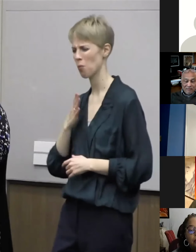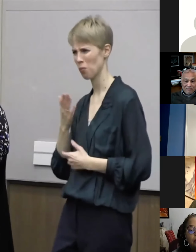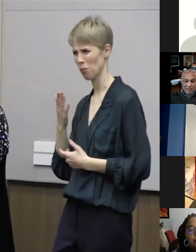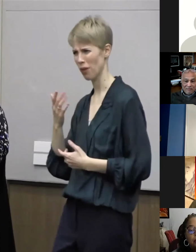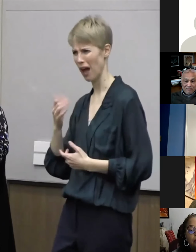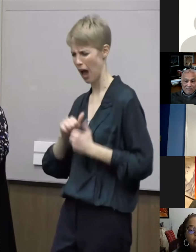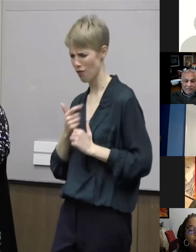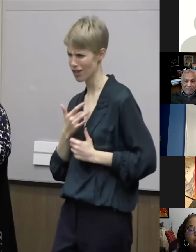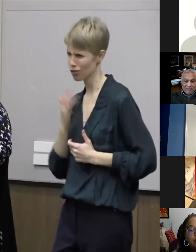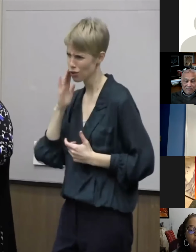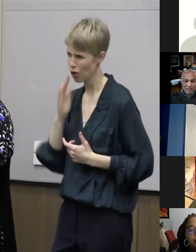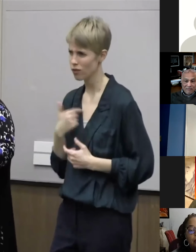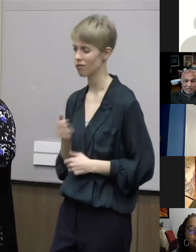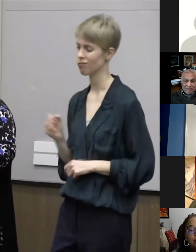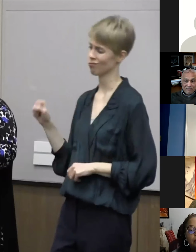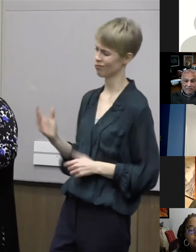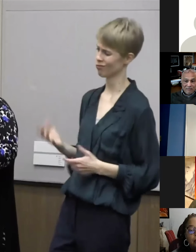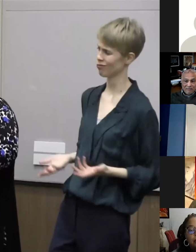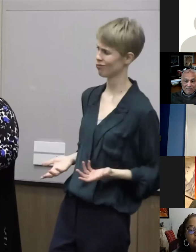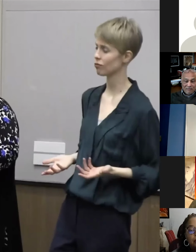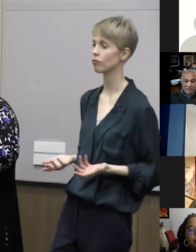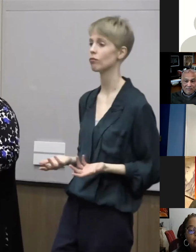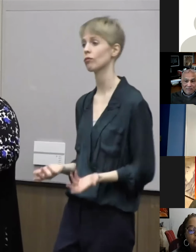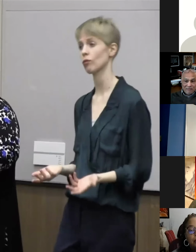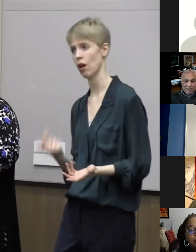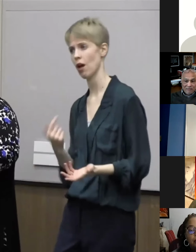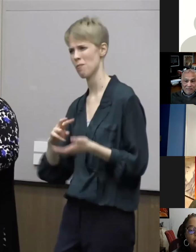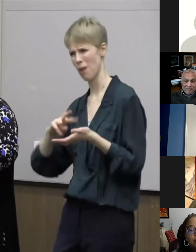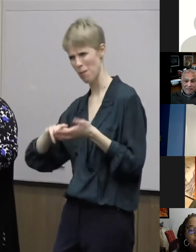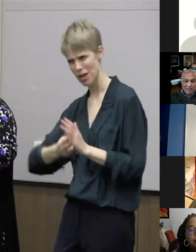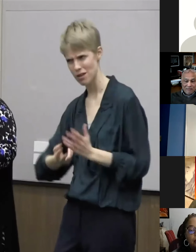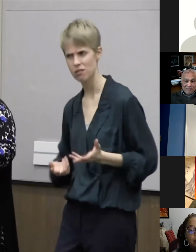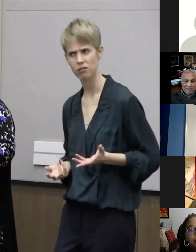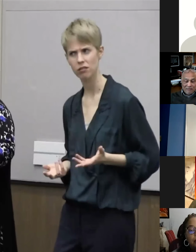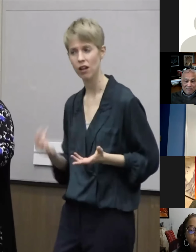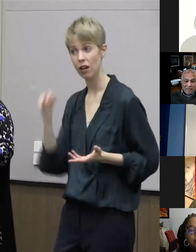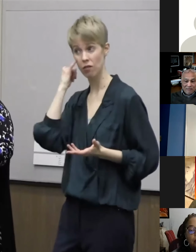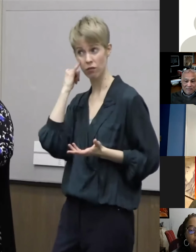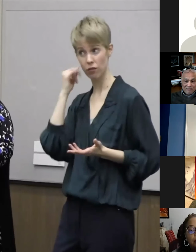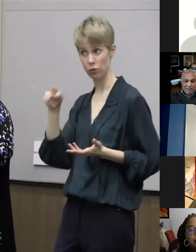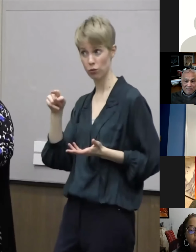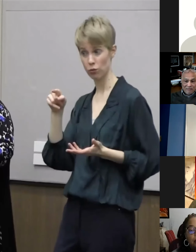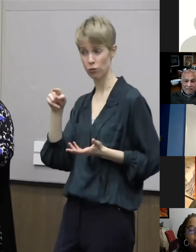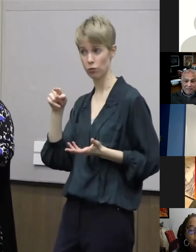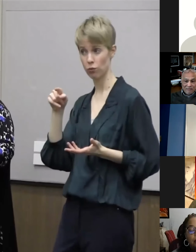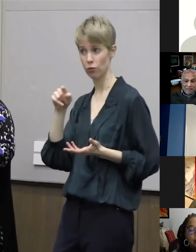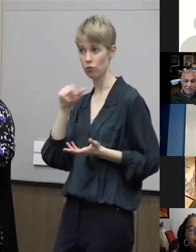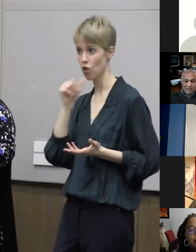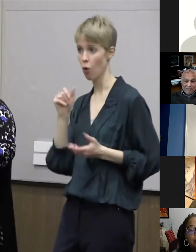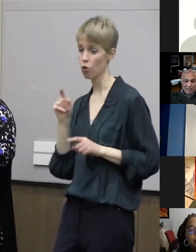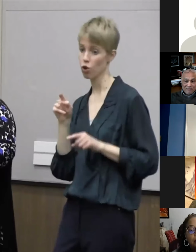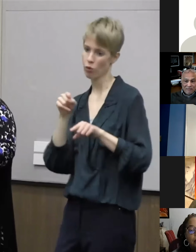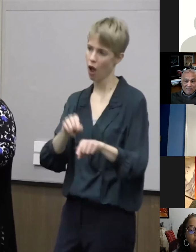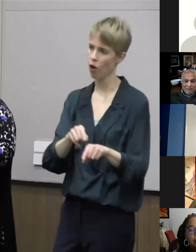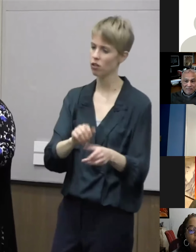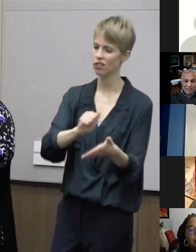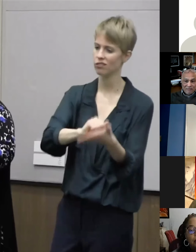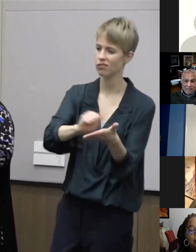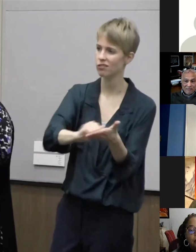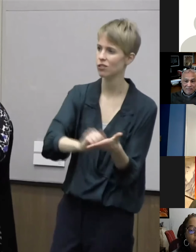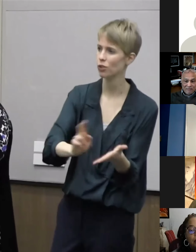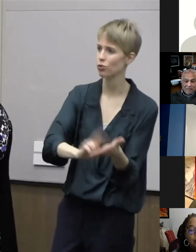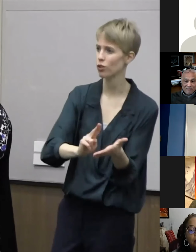And I said, "Yes, sir." And he said, "Well, I mean that. If you don't go down and withdraw your registration, you'll have